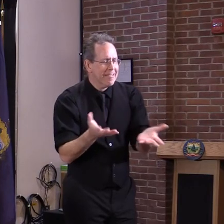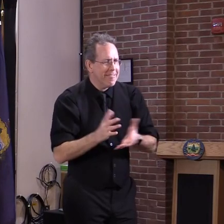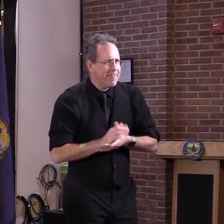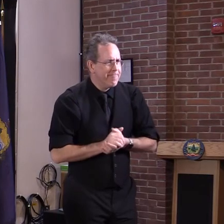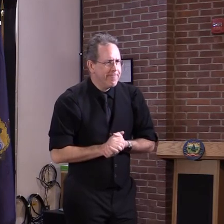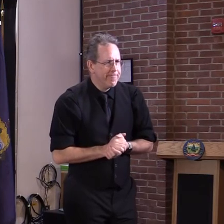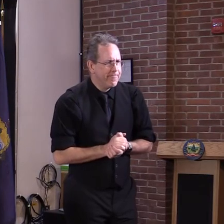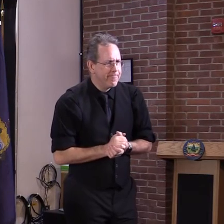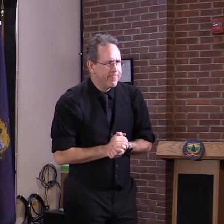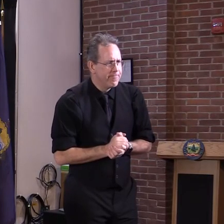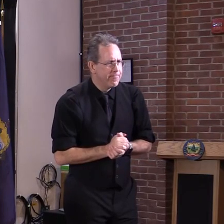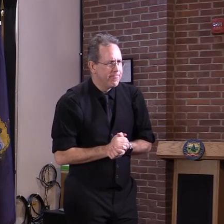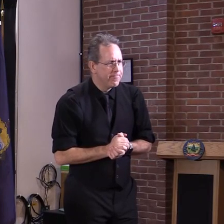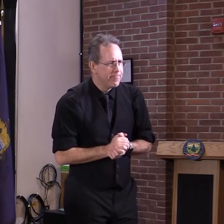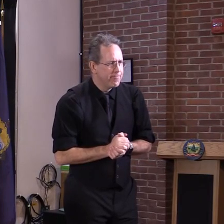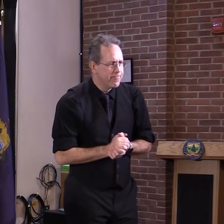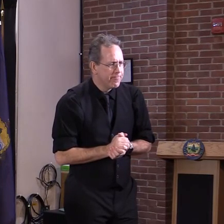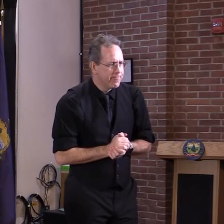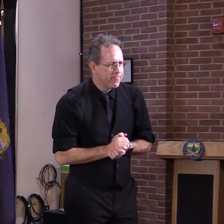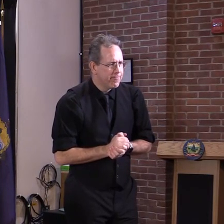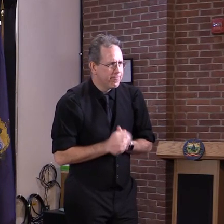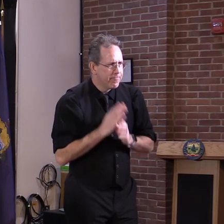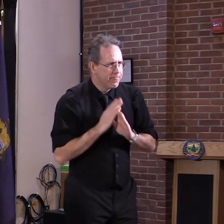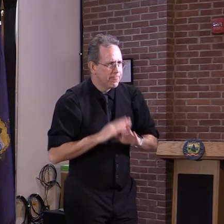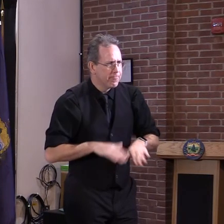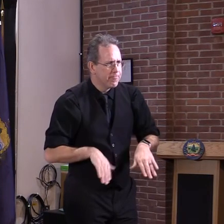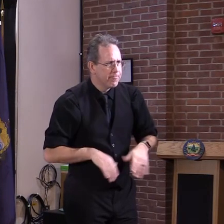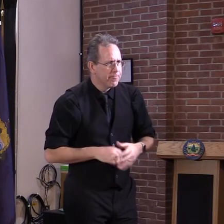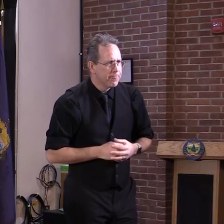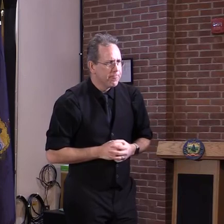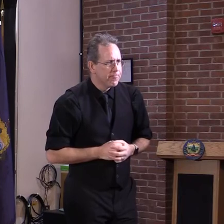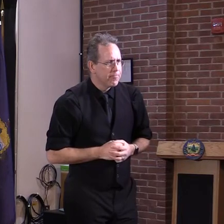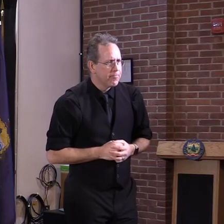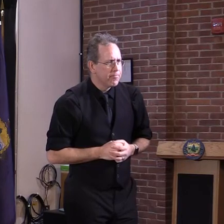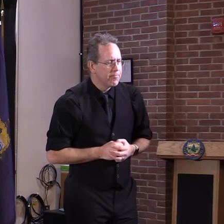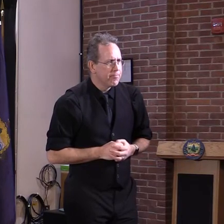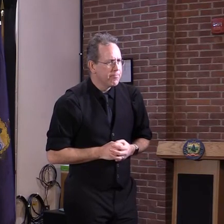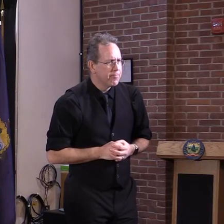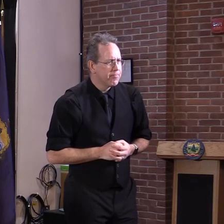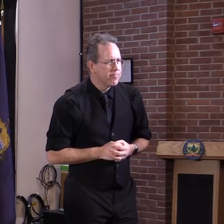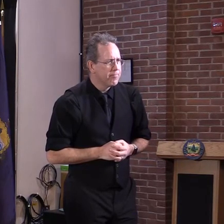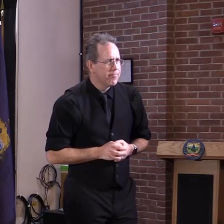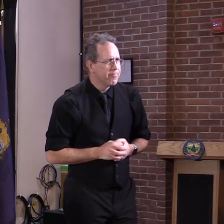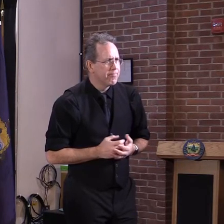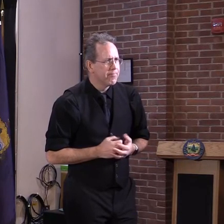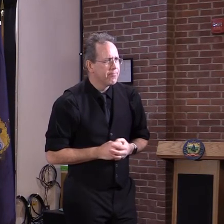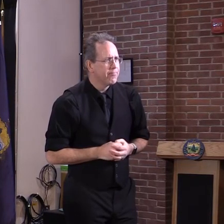Going once.